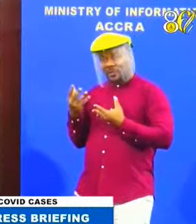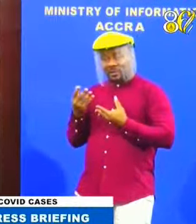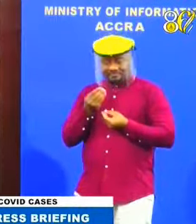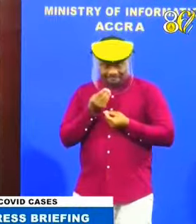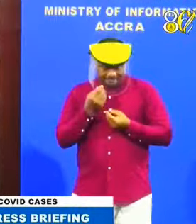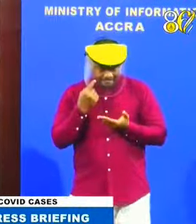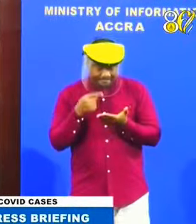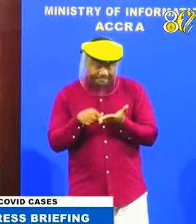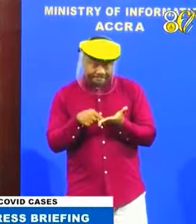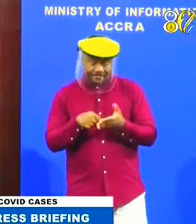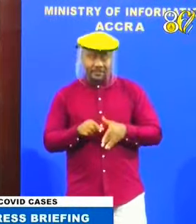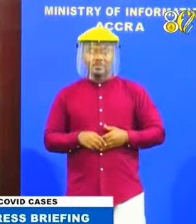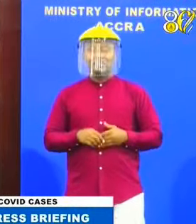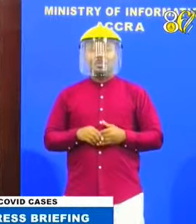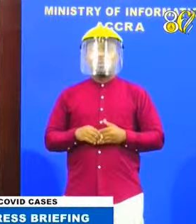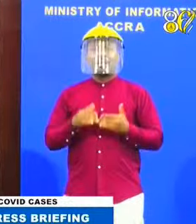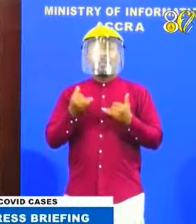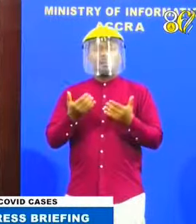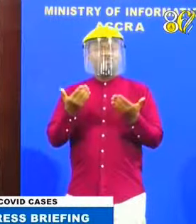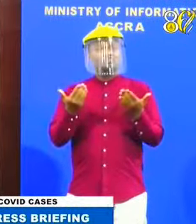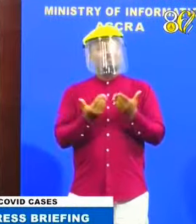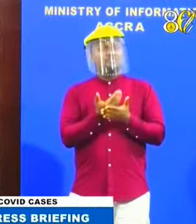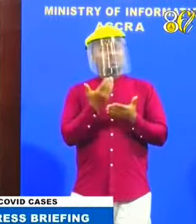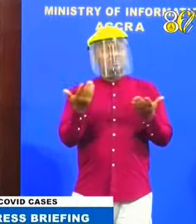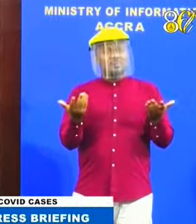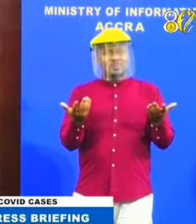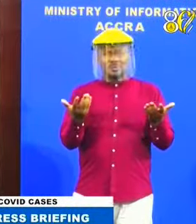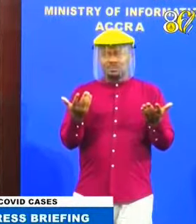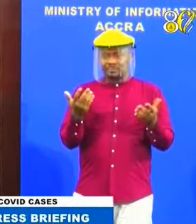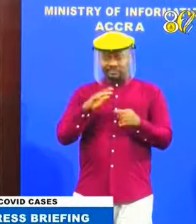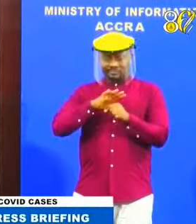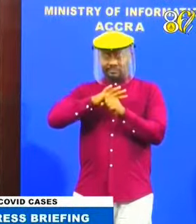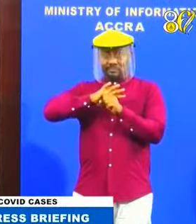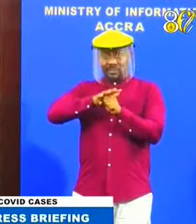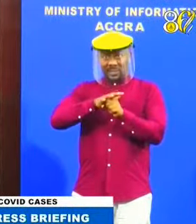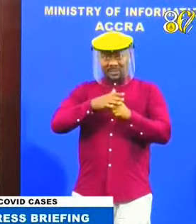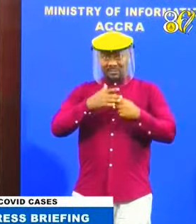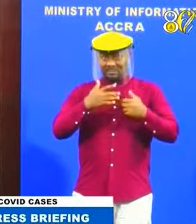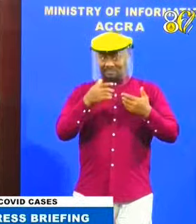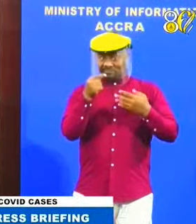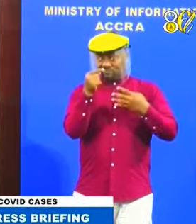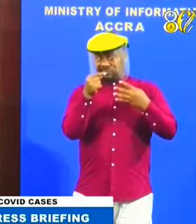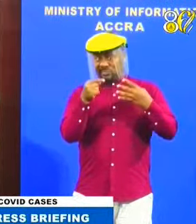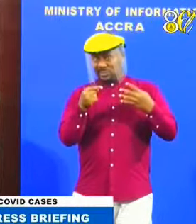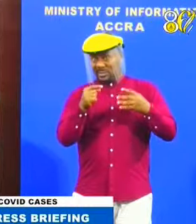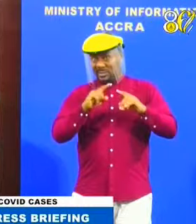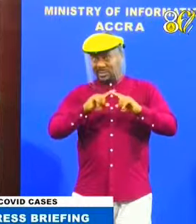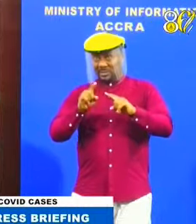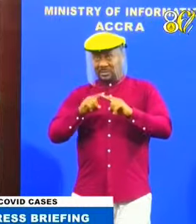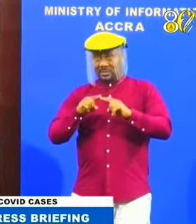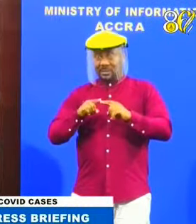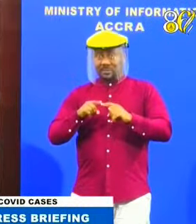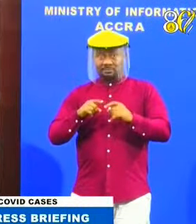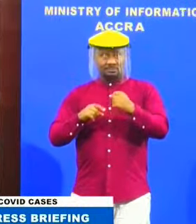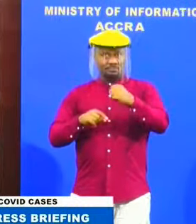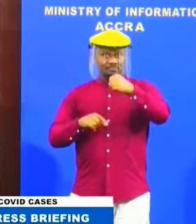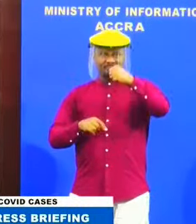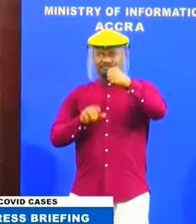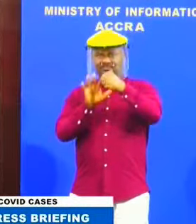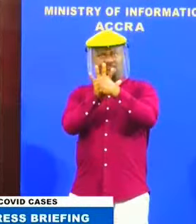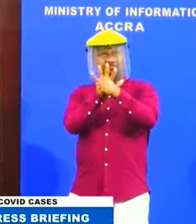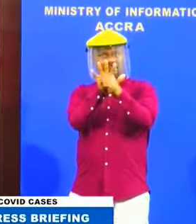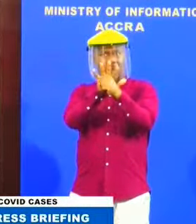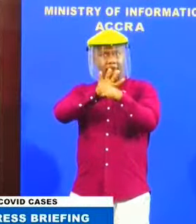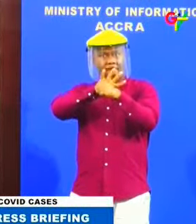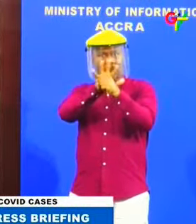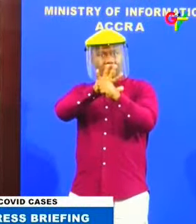so far all the strains that are circulating, if you see the coronavirus as a drawing, you see it's like a round thing and then there are spikes